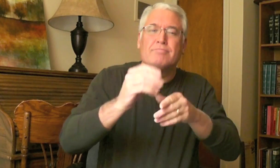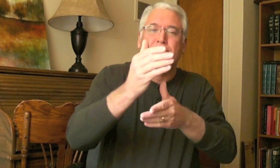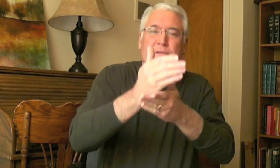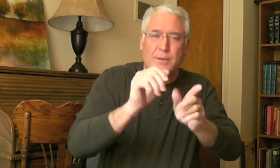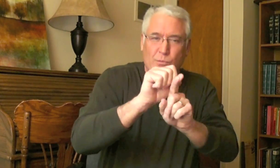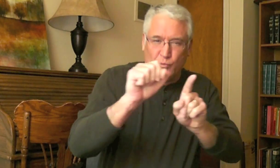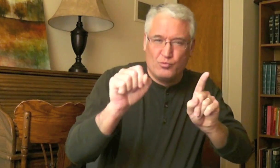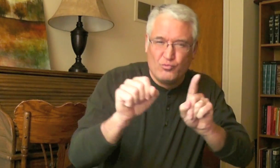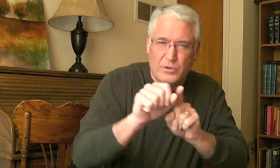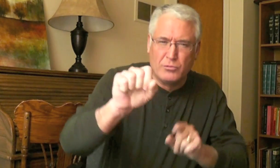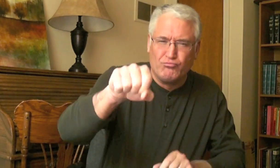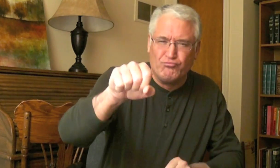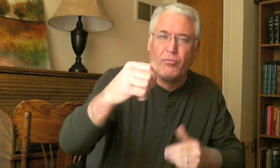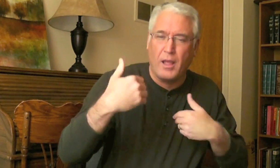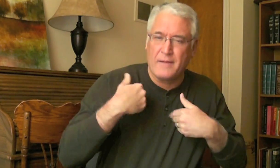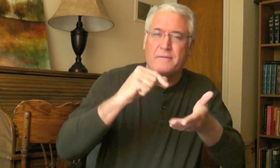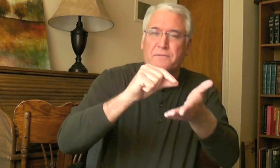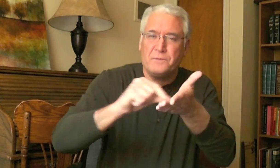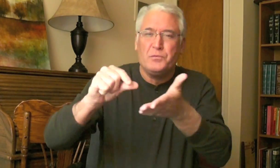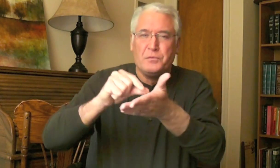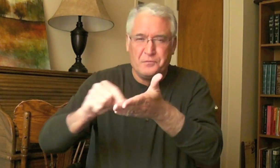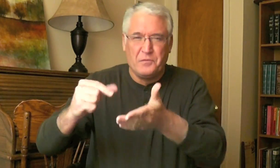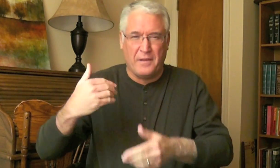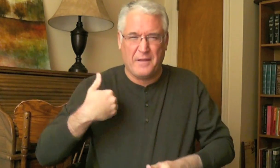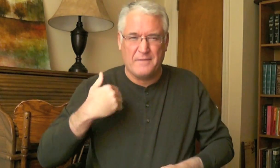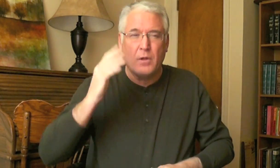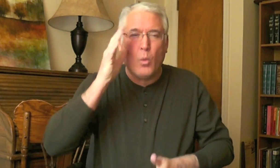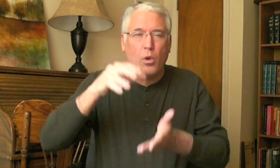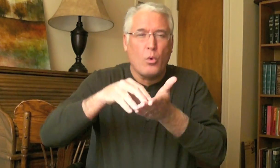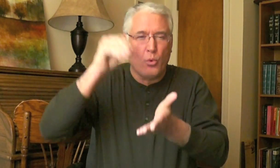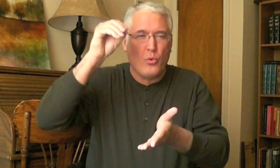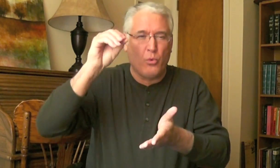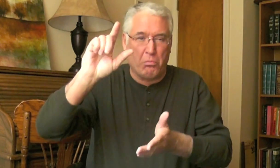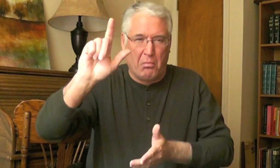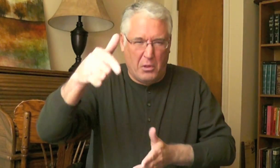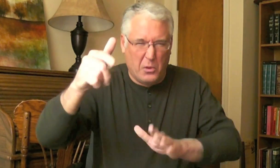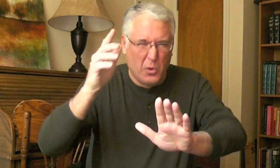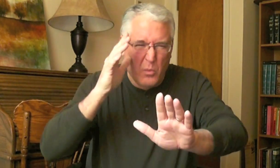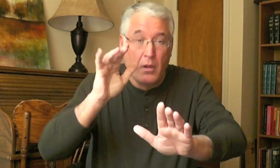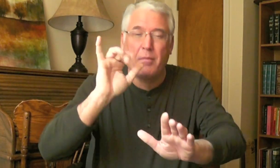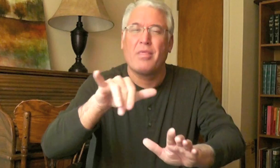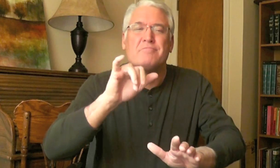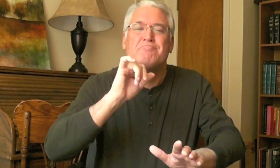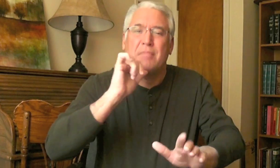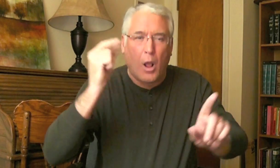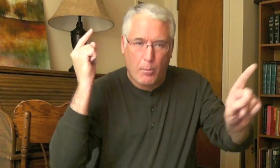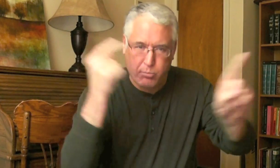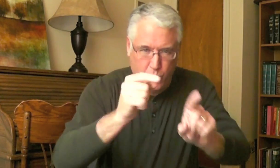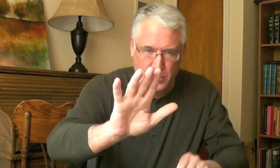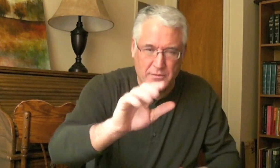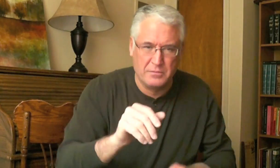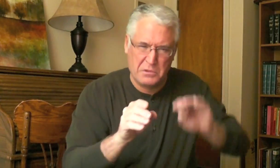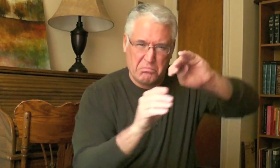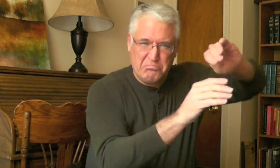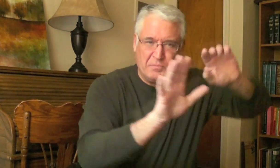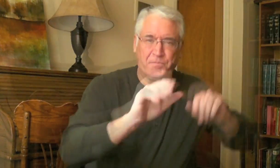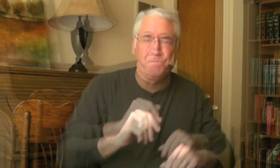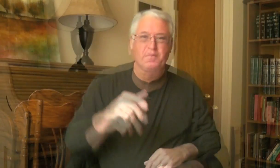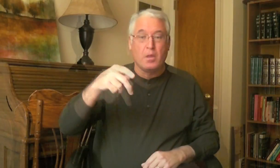that is permitted in some situations, and there's verses about that we'll learn about later. But for now, that's not the point. Let's put that